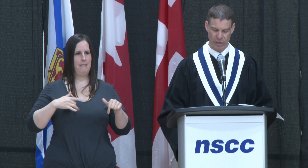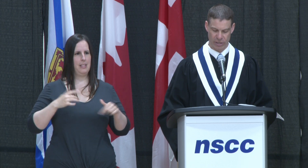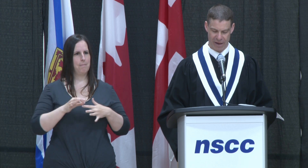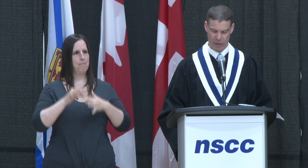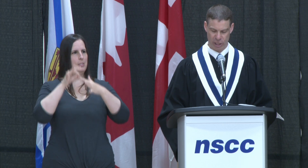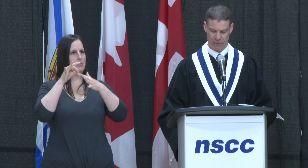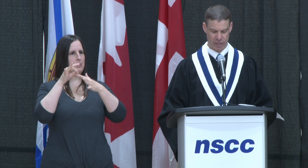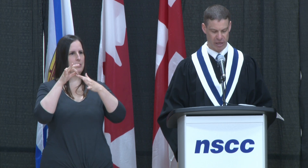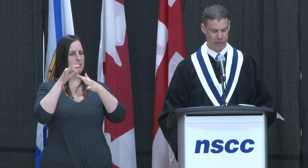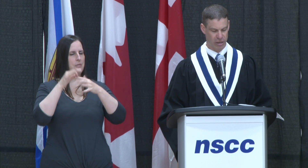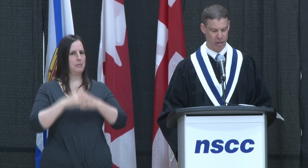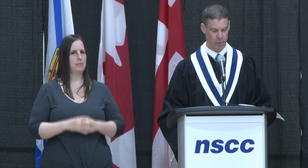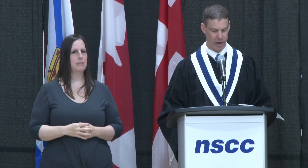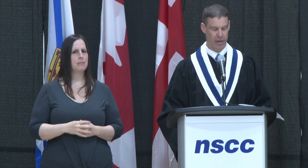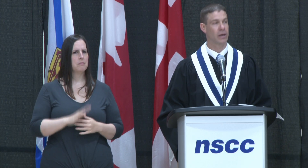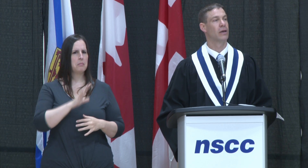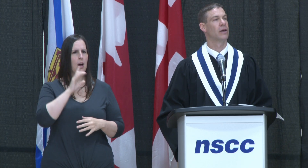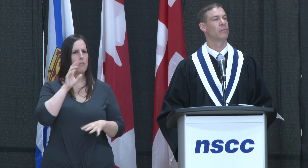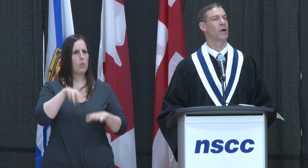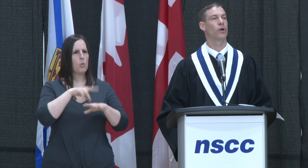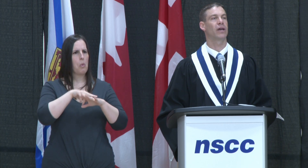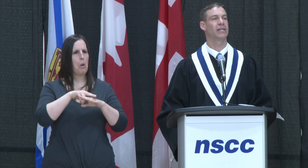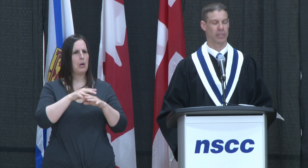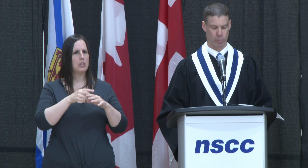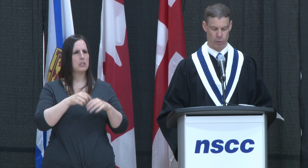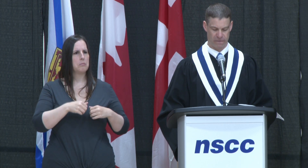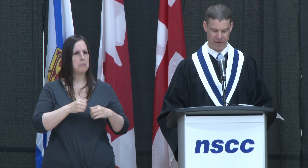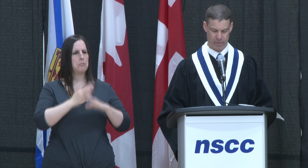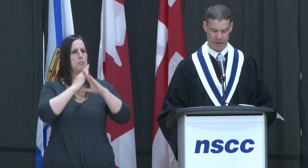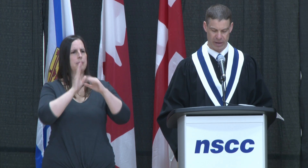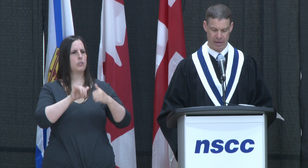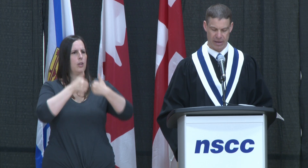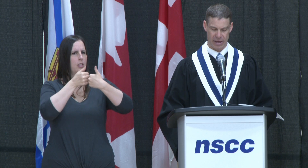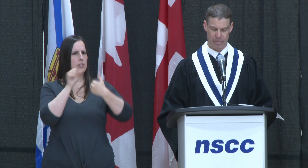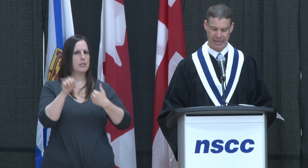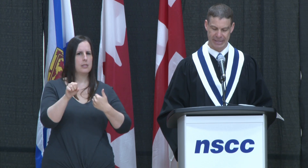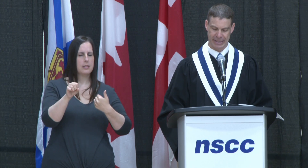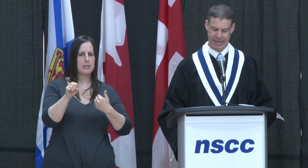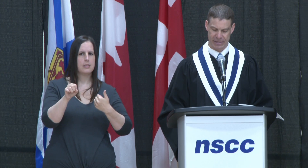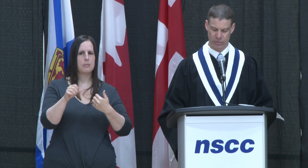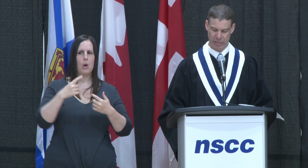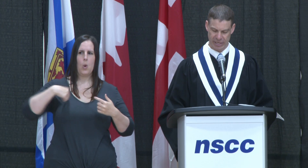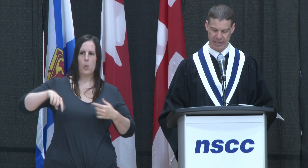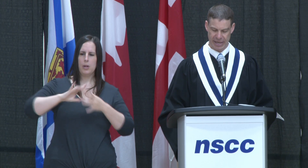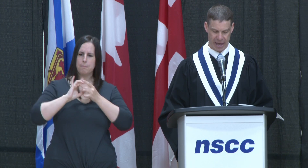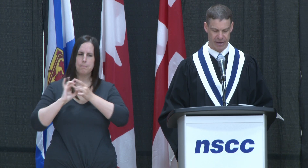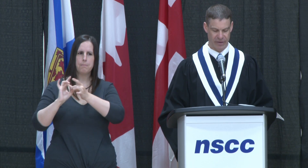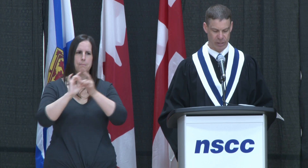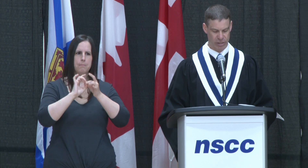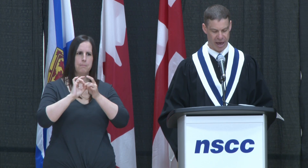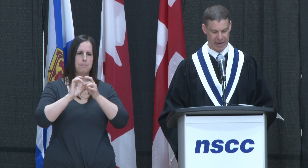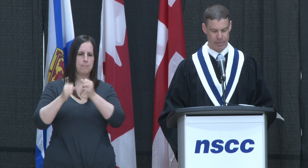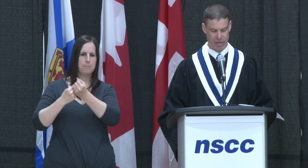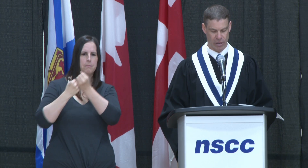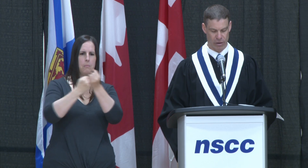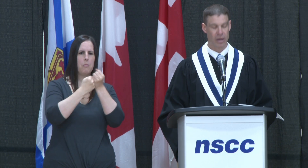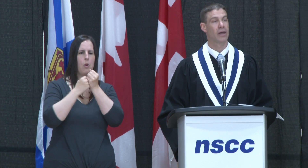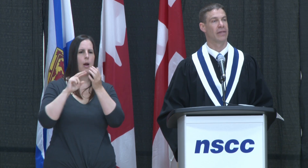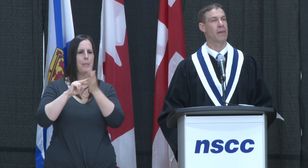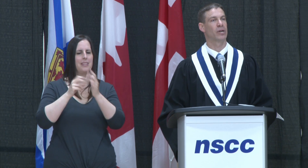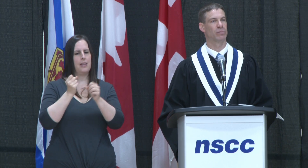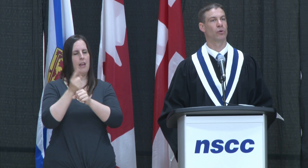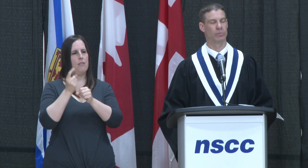and while we have our share of challenges along the way, by working as a supportive family, it makes the successes we see at the end of each academic